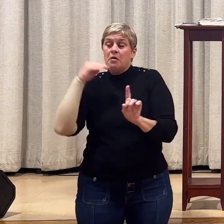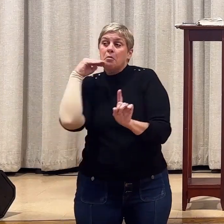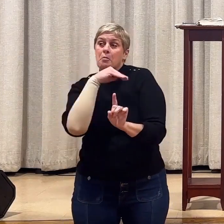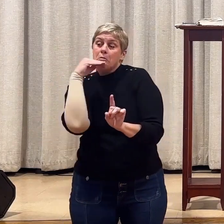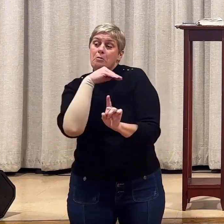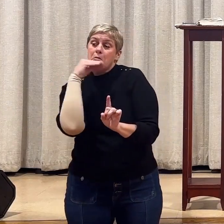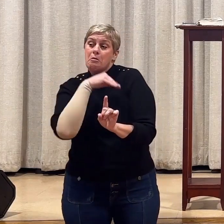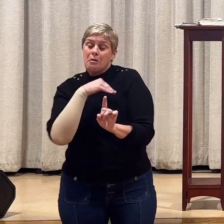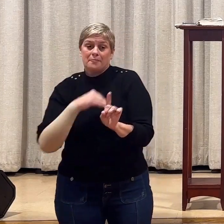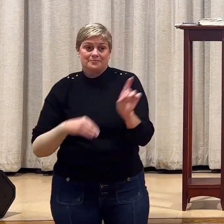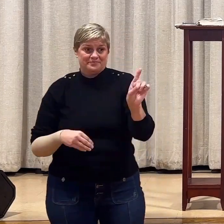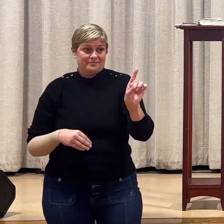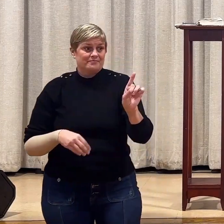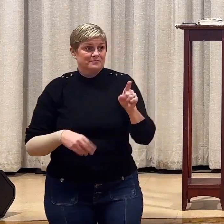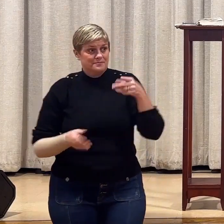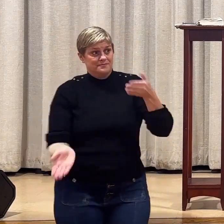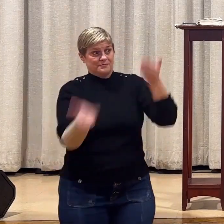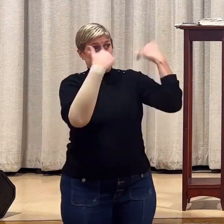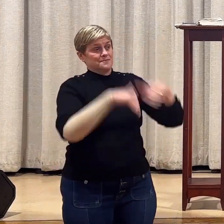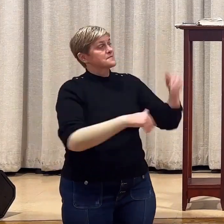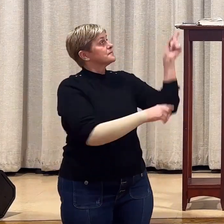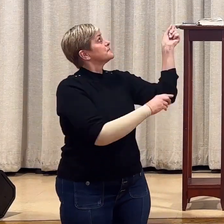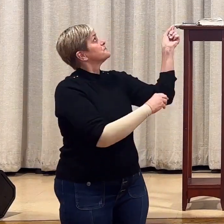Yep. So you can go to the bird picture next.